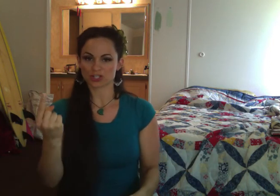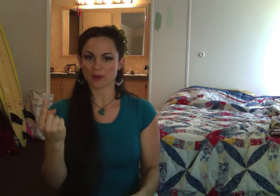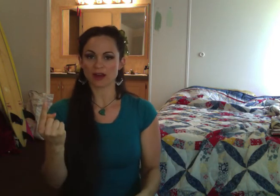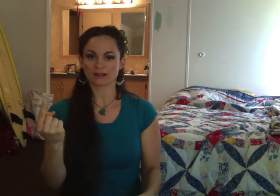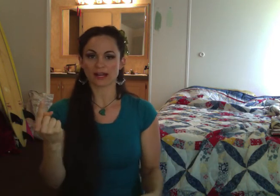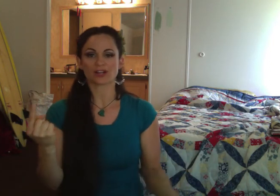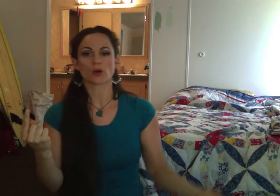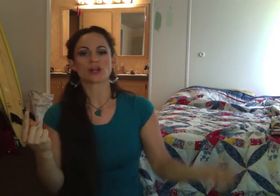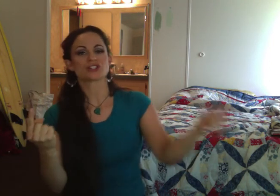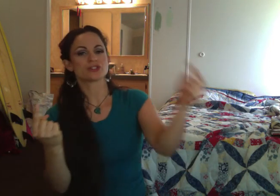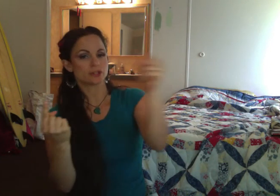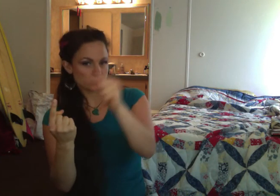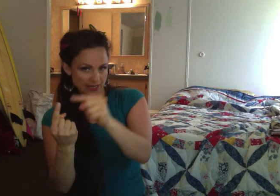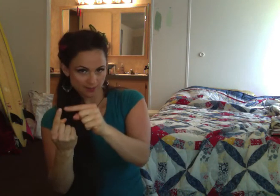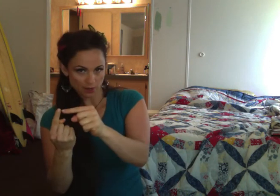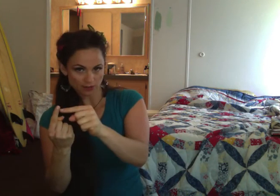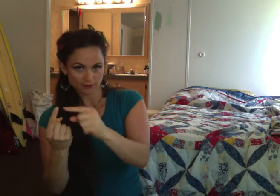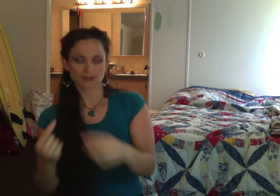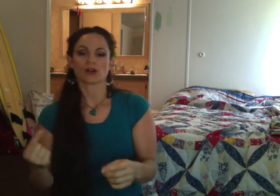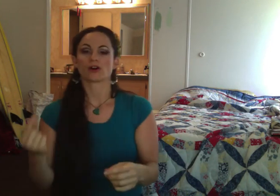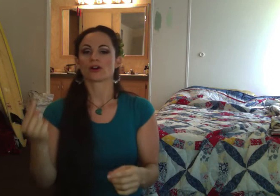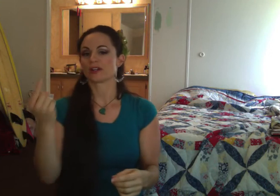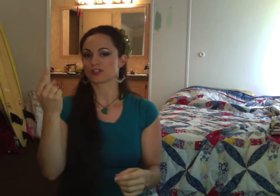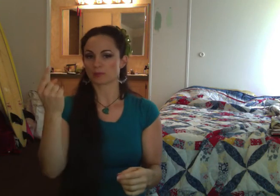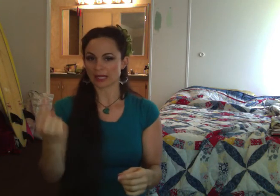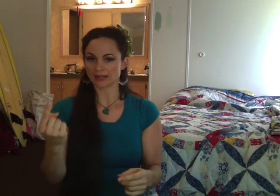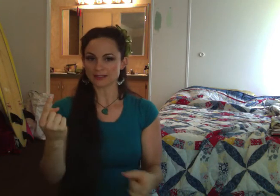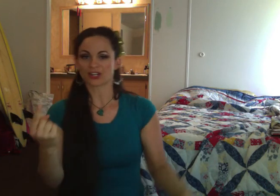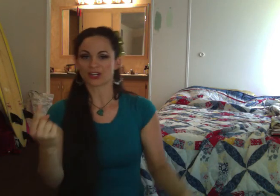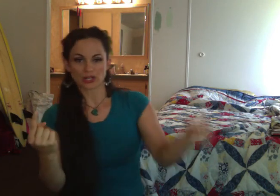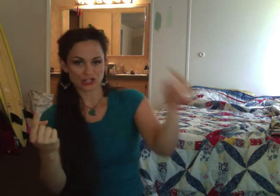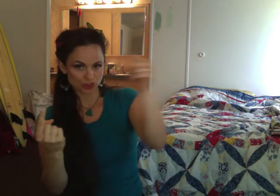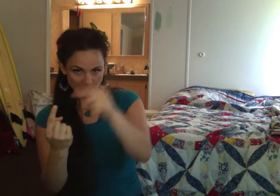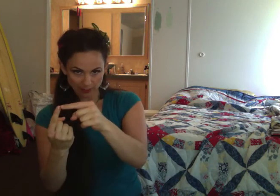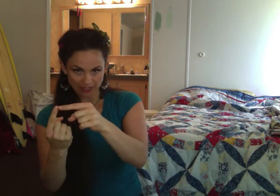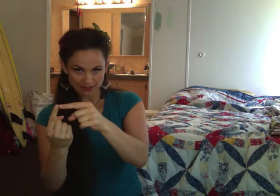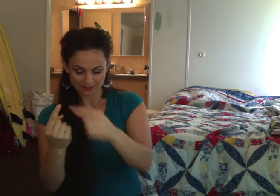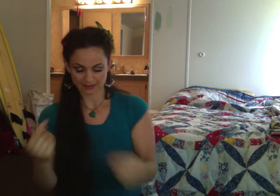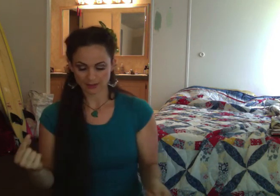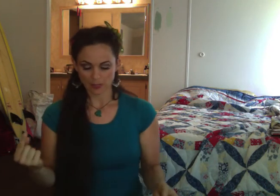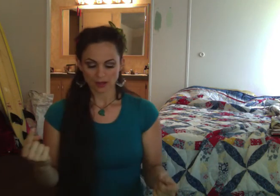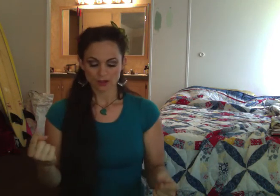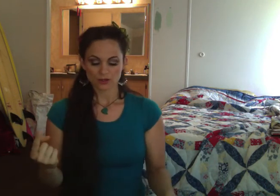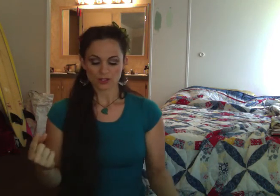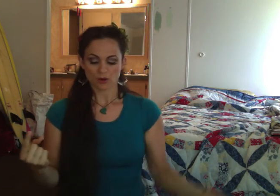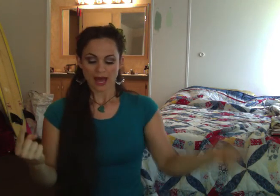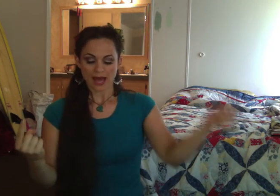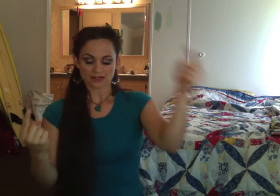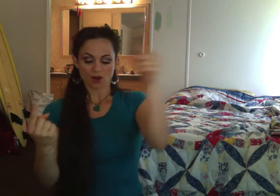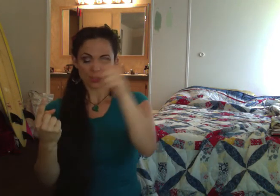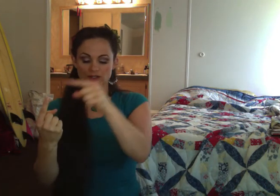spot, and you're going to that spot. Or here's your place, and you're going to that place. So, as